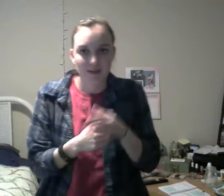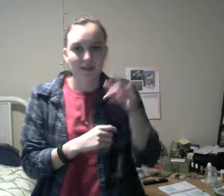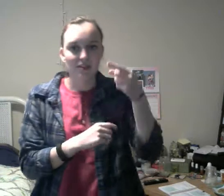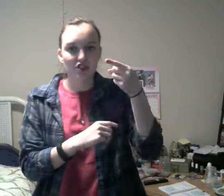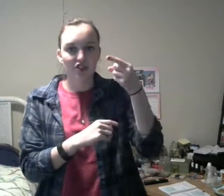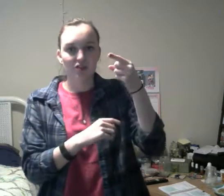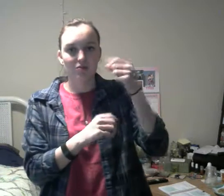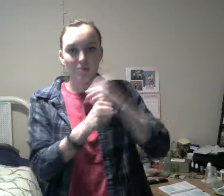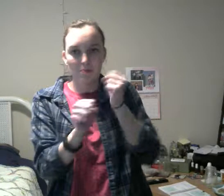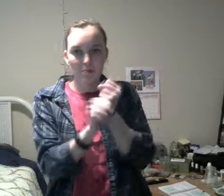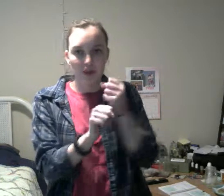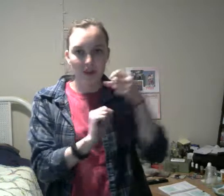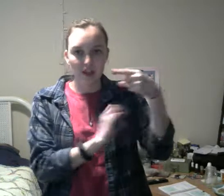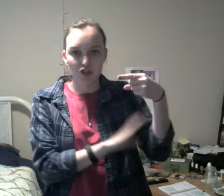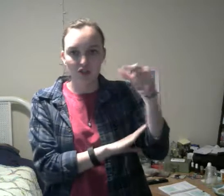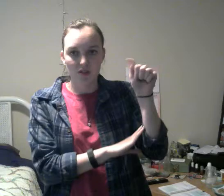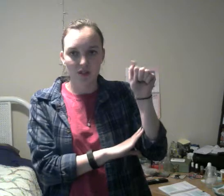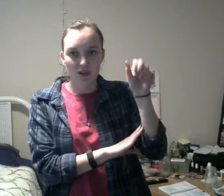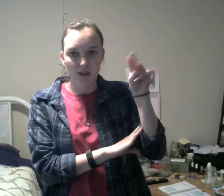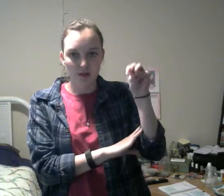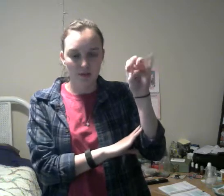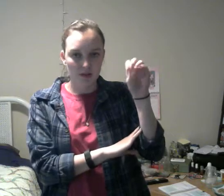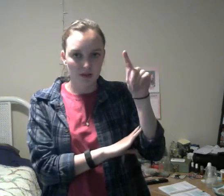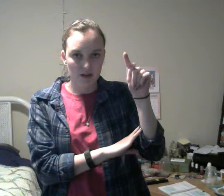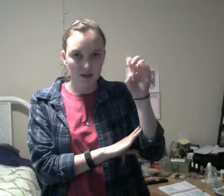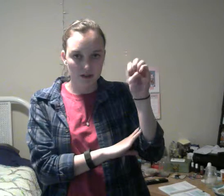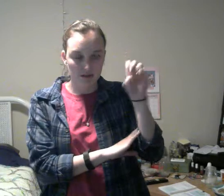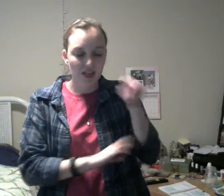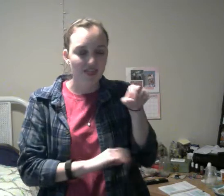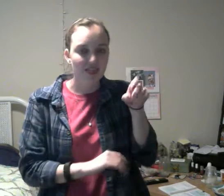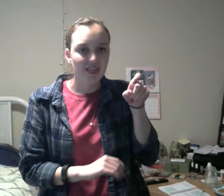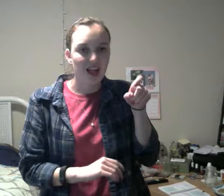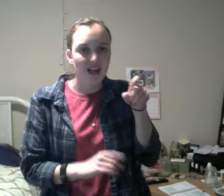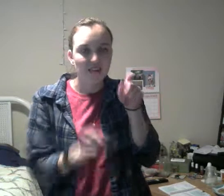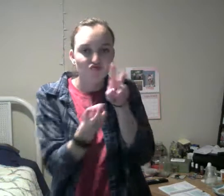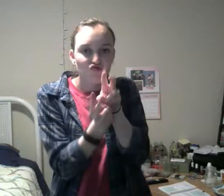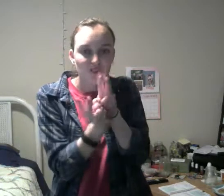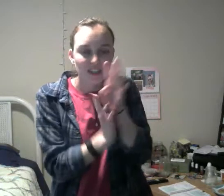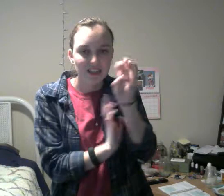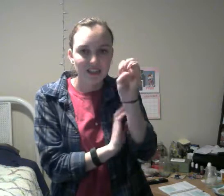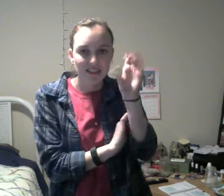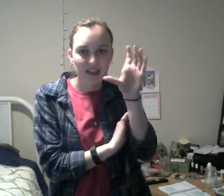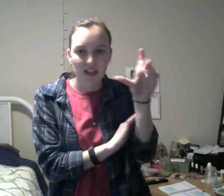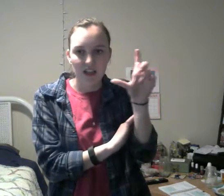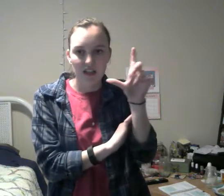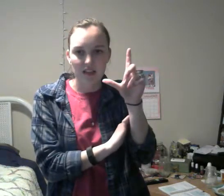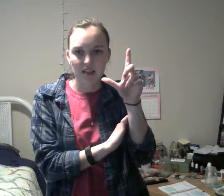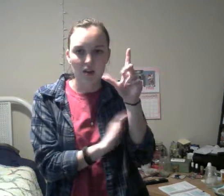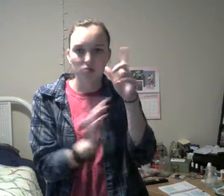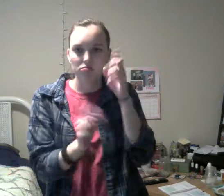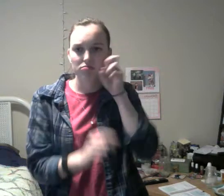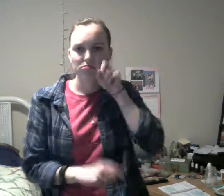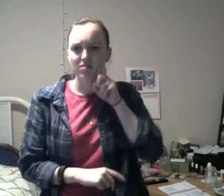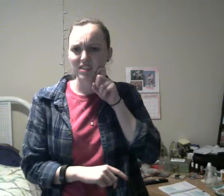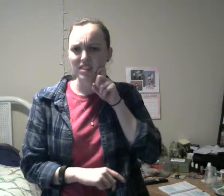in males, each of these four nuclei are going to become sperm. And in females, one will become an egg, and the other genetic material is not really